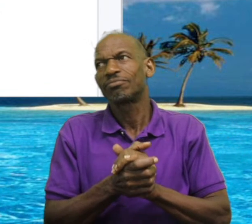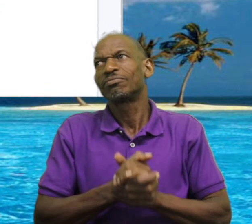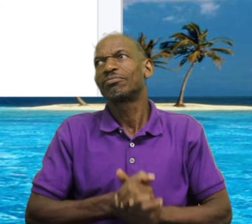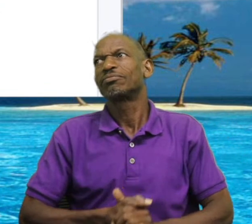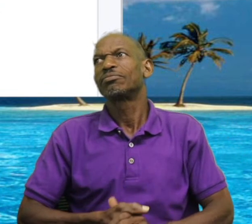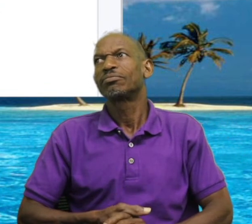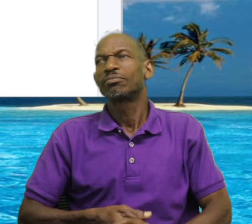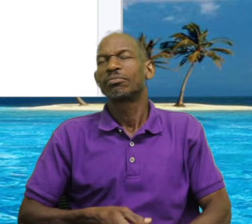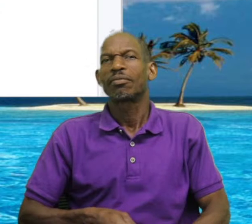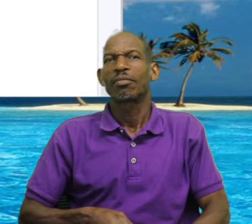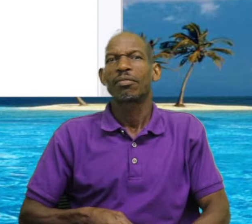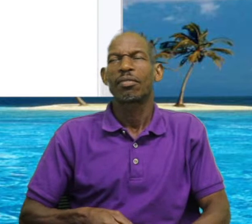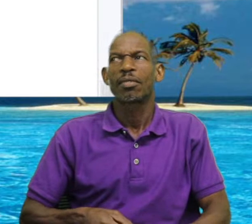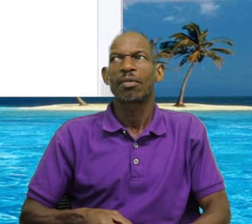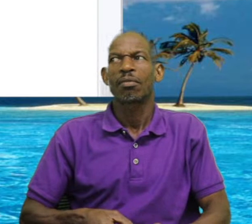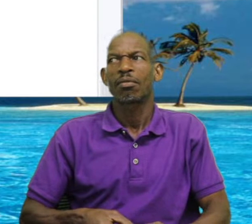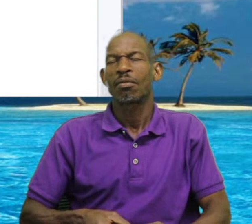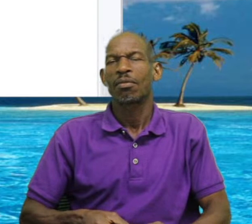Going to the next word,